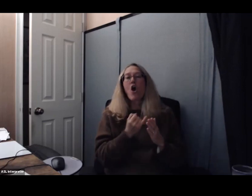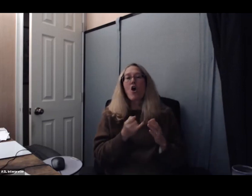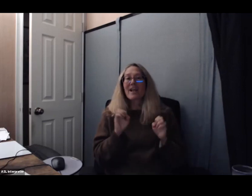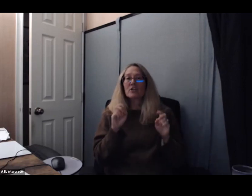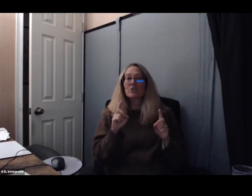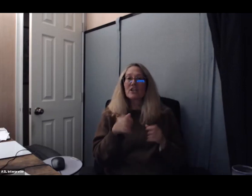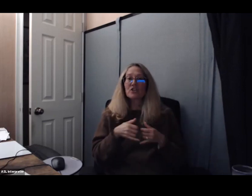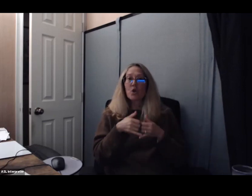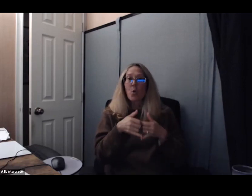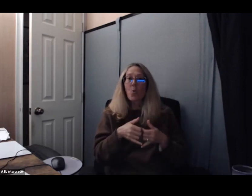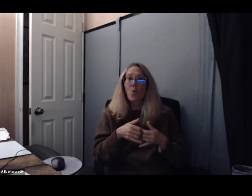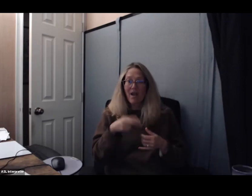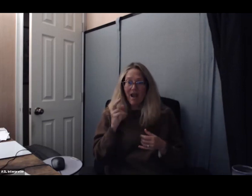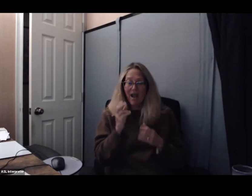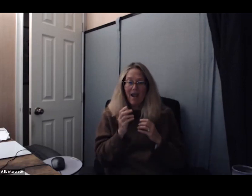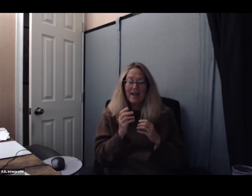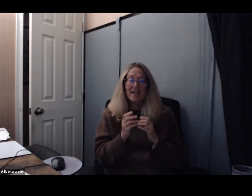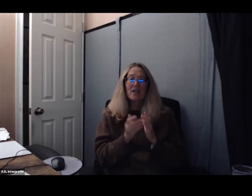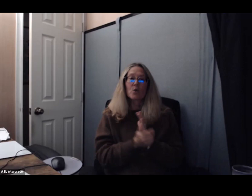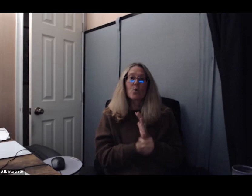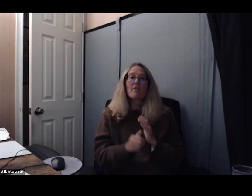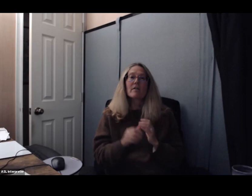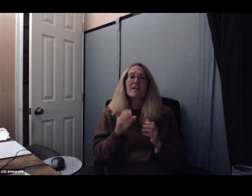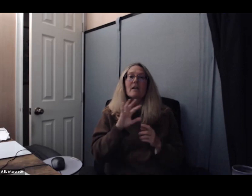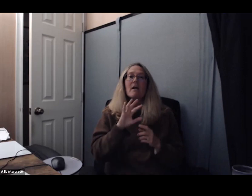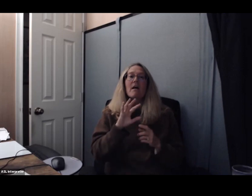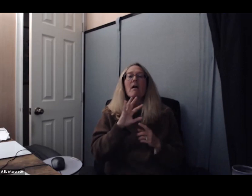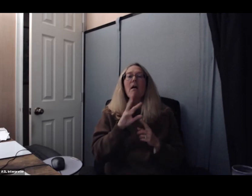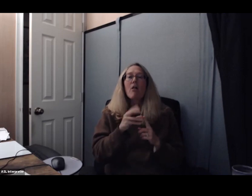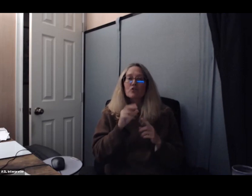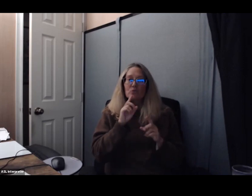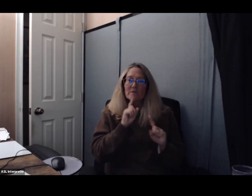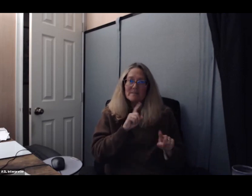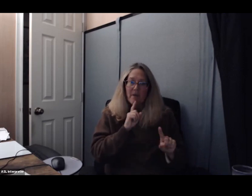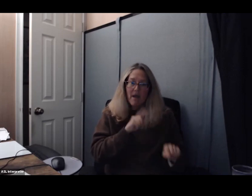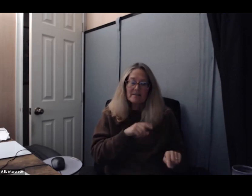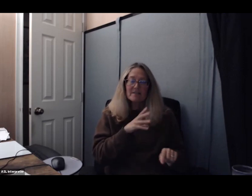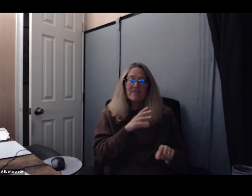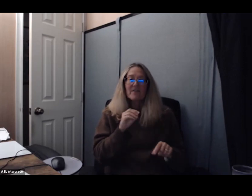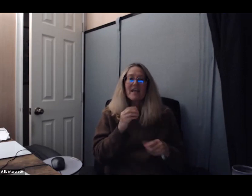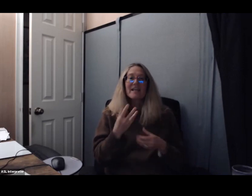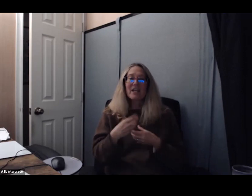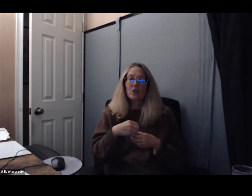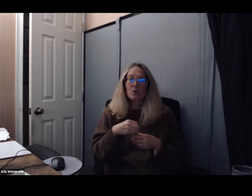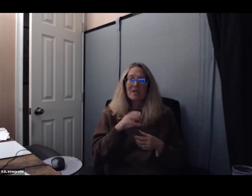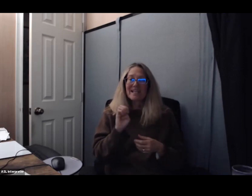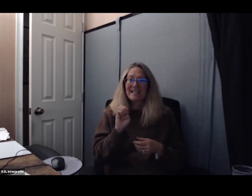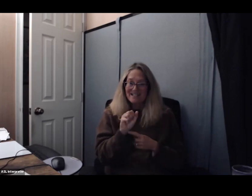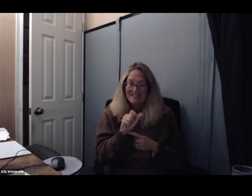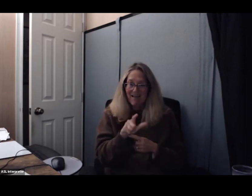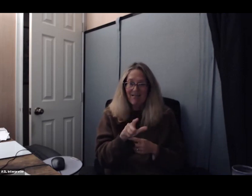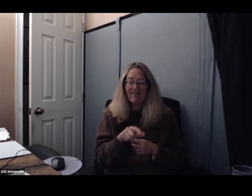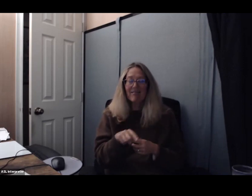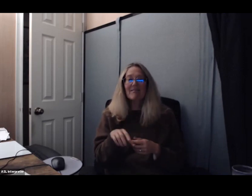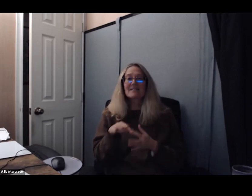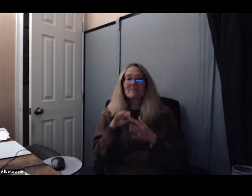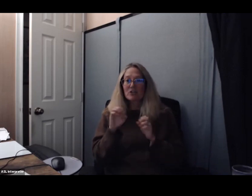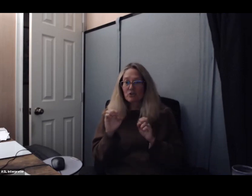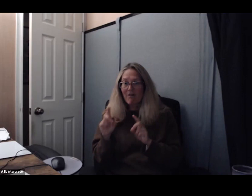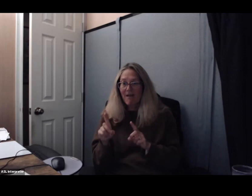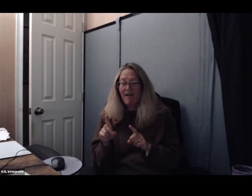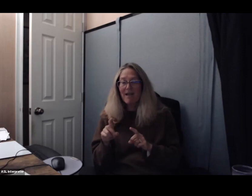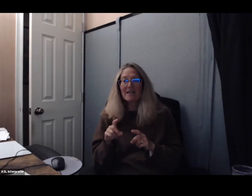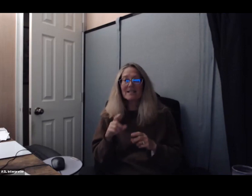honored for high-quality arts education that is culturally responsive for all students, including English learners and special education students, through